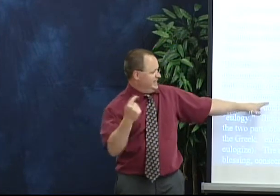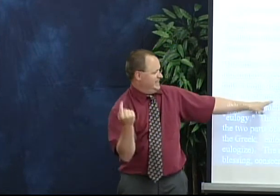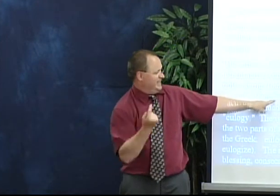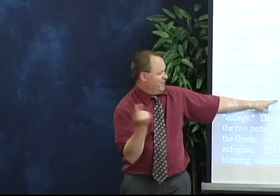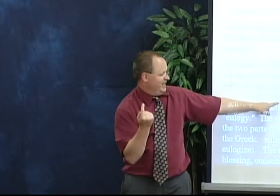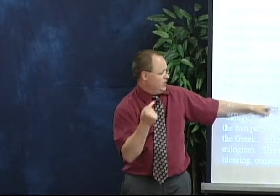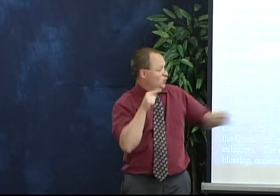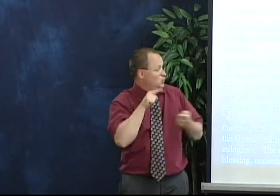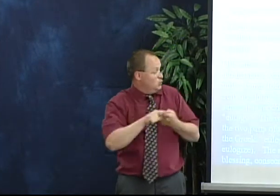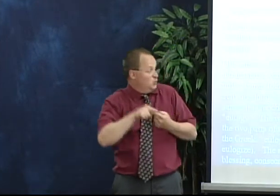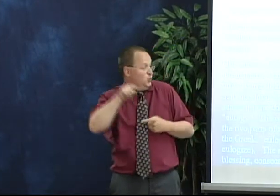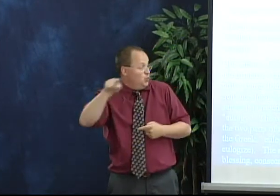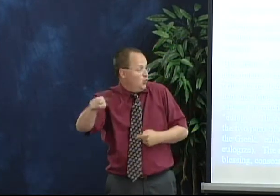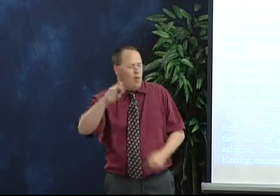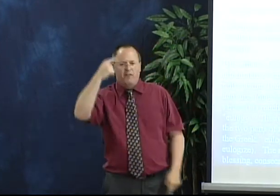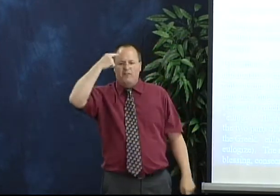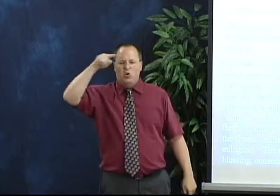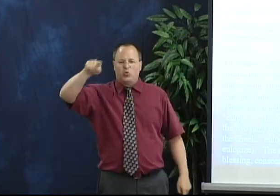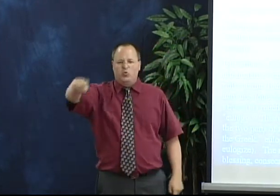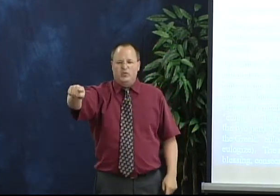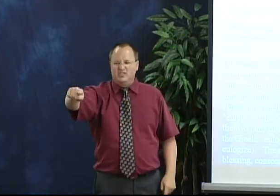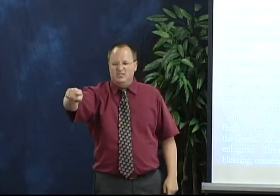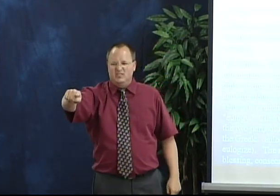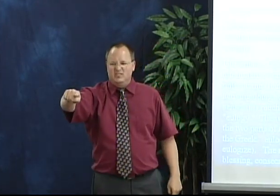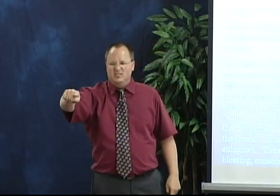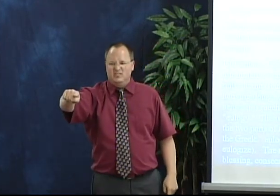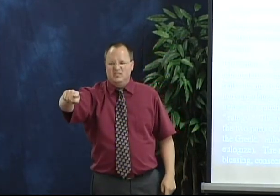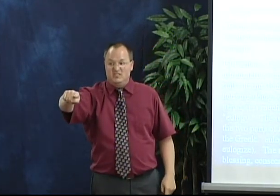doing something to you or for you.